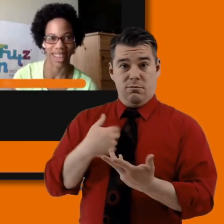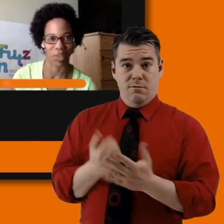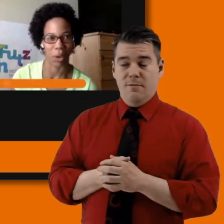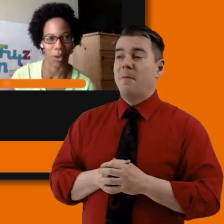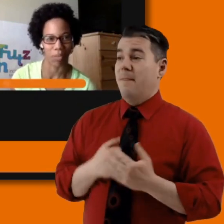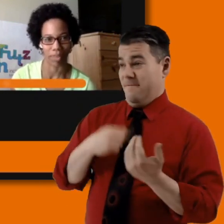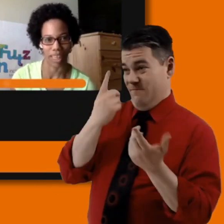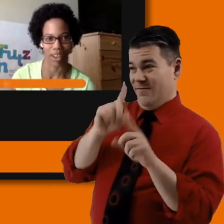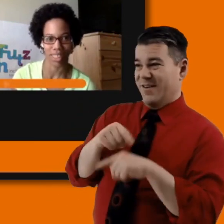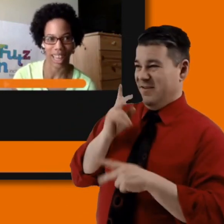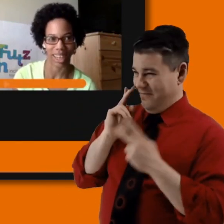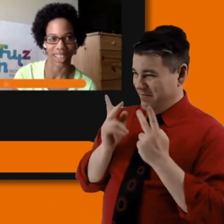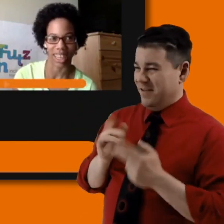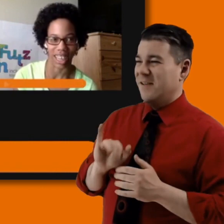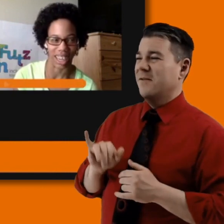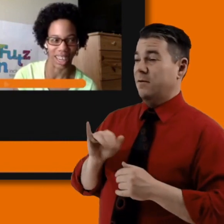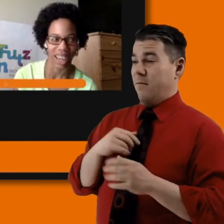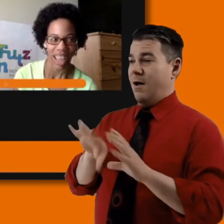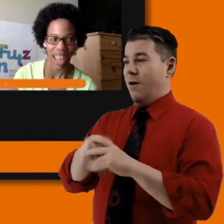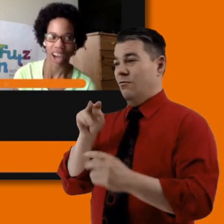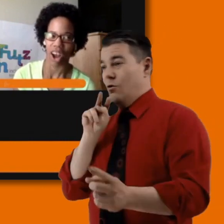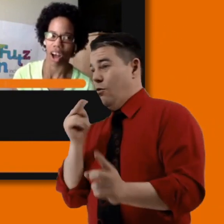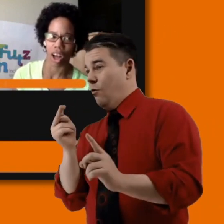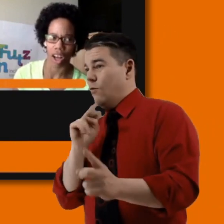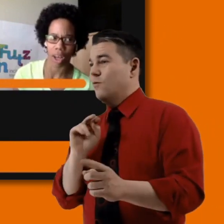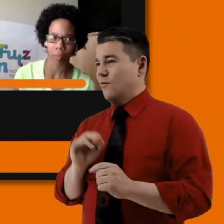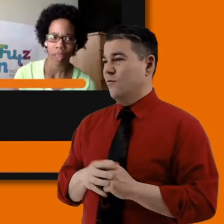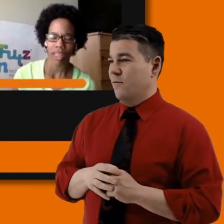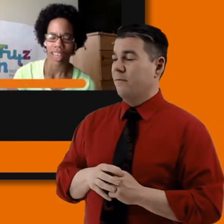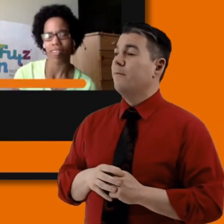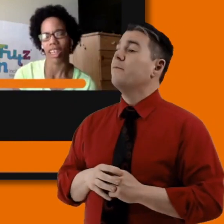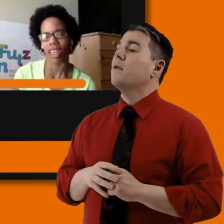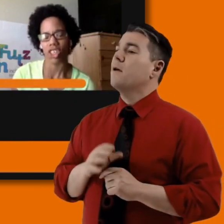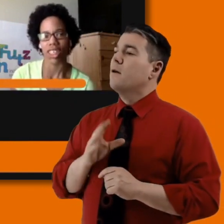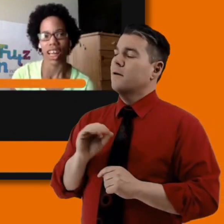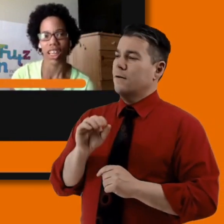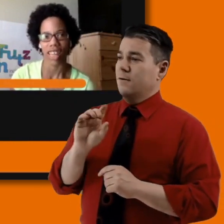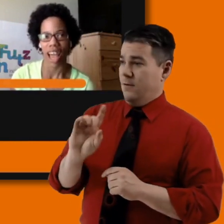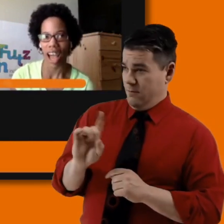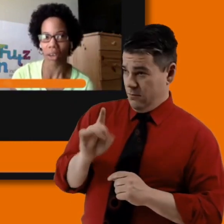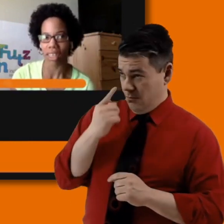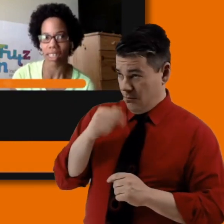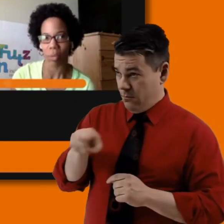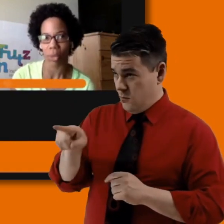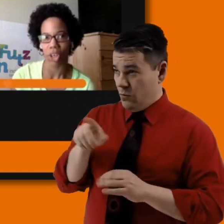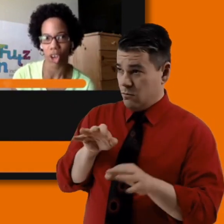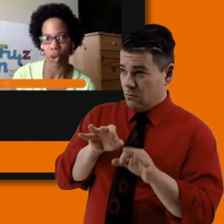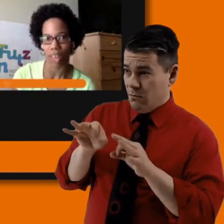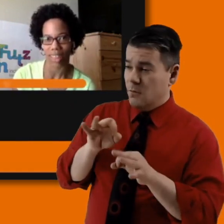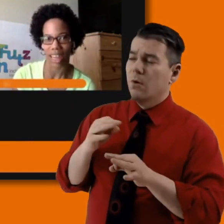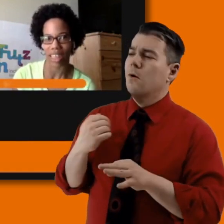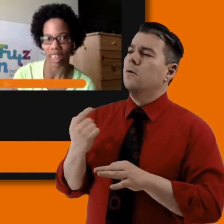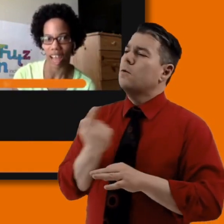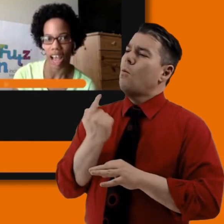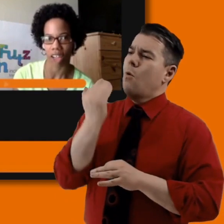guys as that as well, from the outside looking in. And David, could you tell us, how can someone know that they need